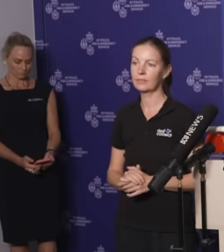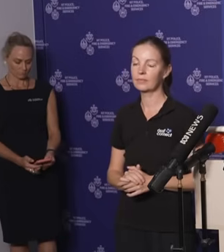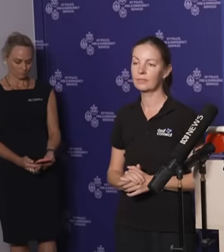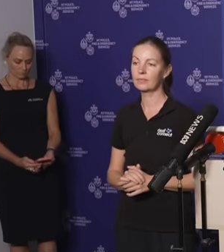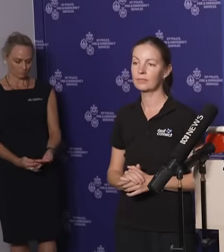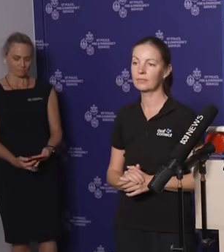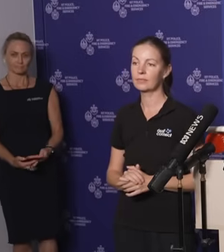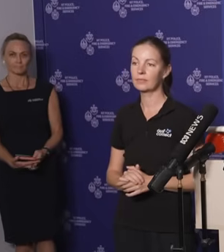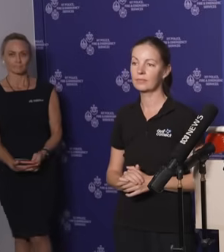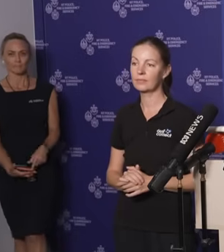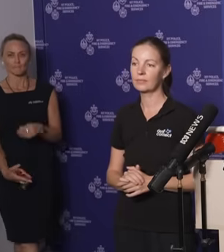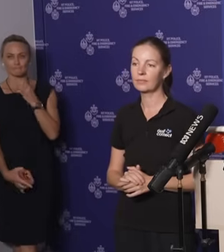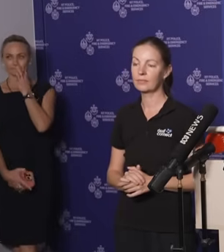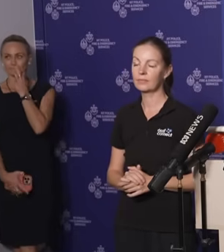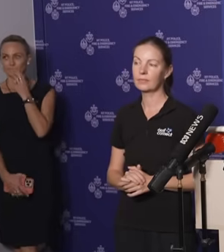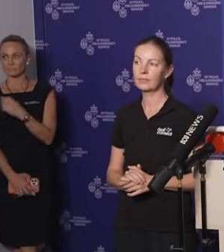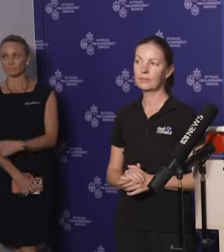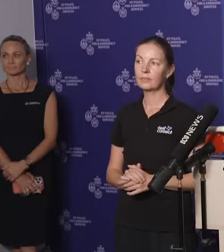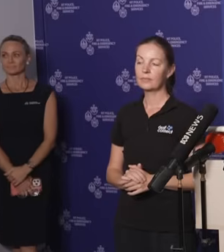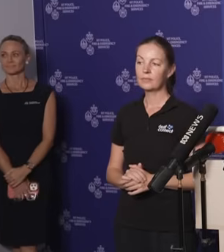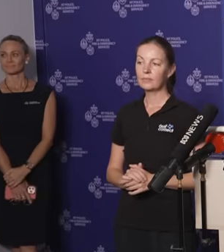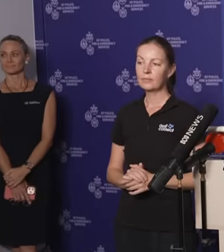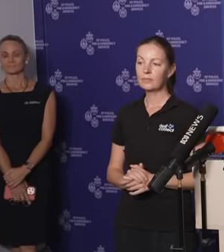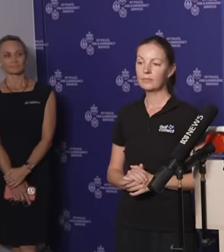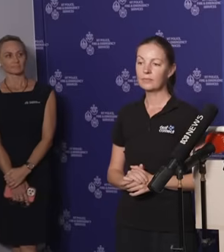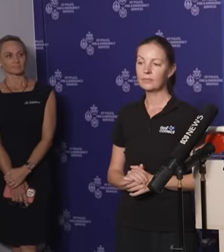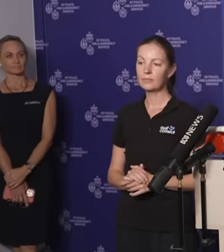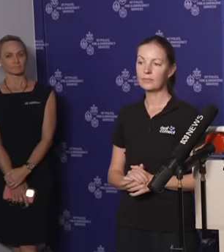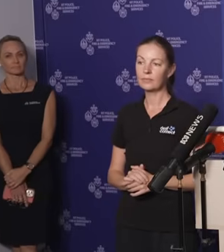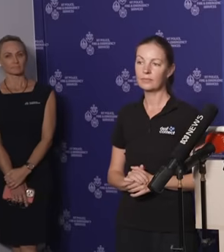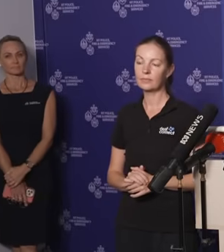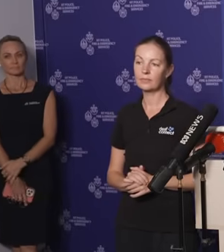Dundee, Abraham, or